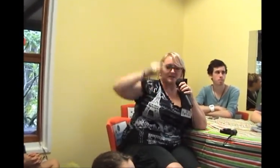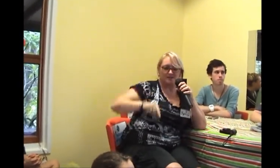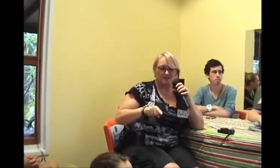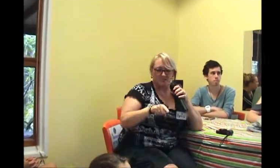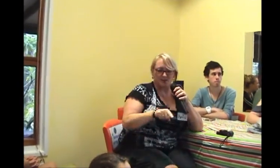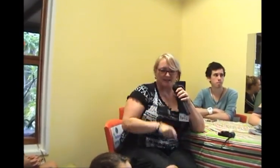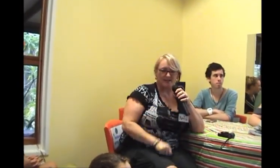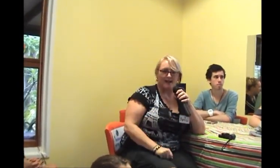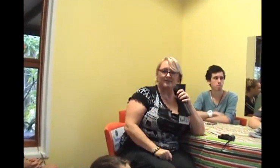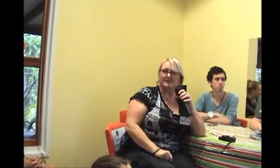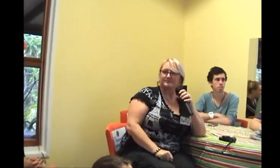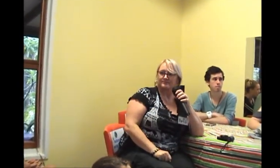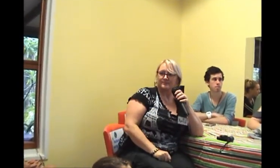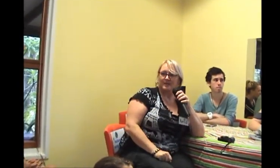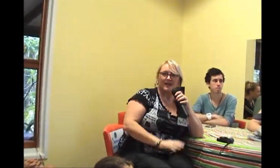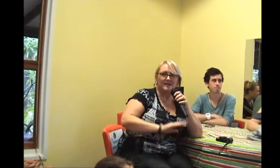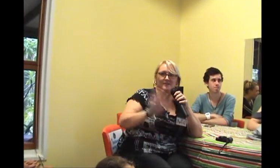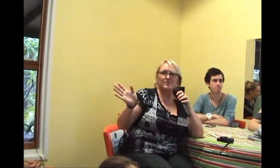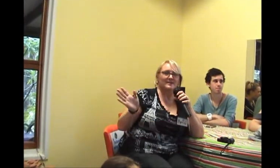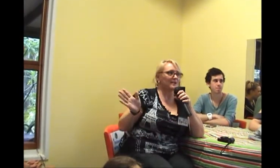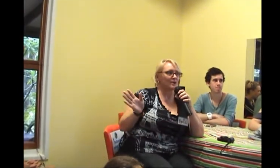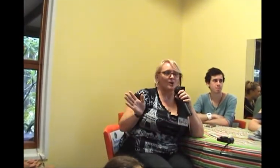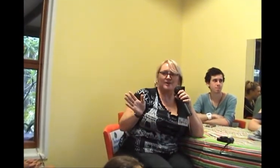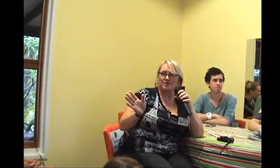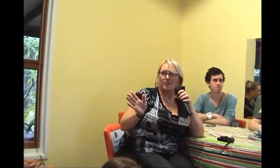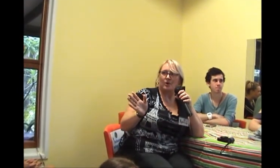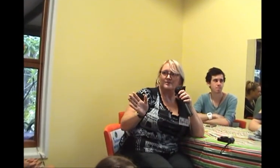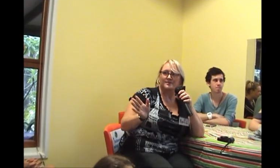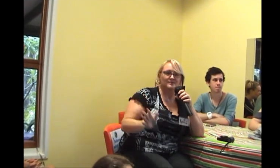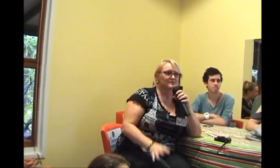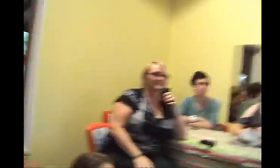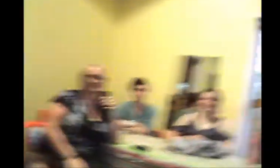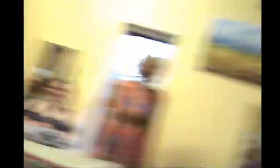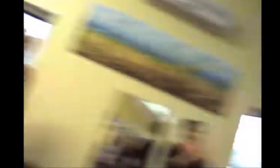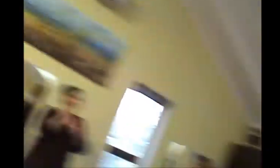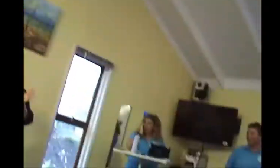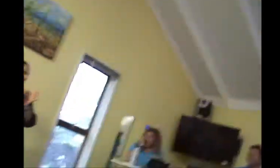there just pointing and laughing and never would let her know where she was. An example.